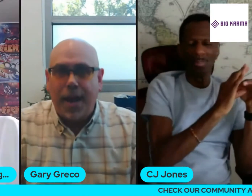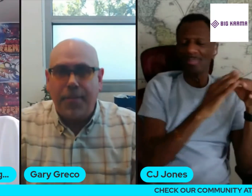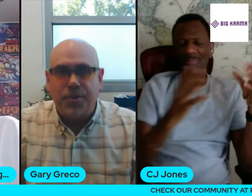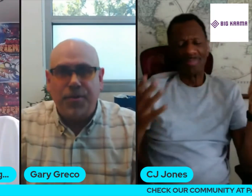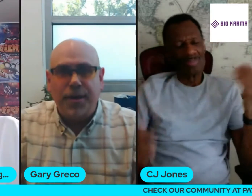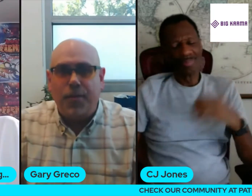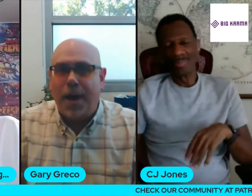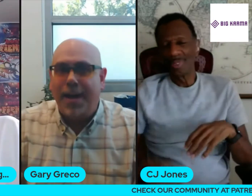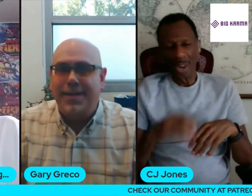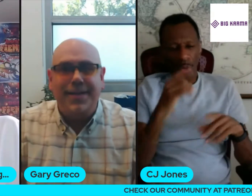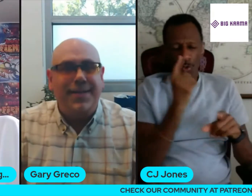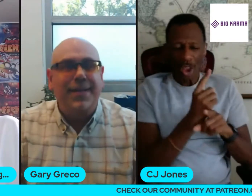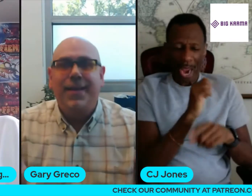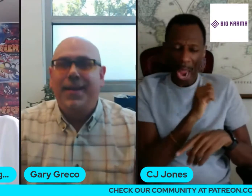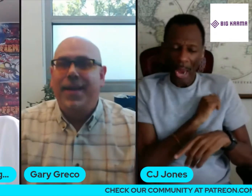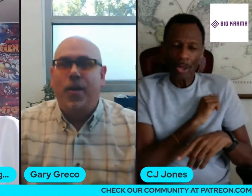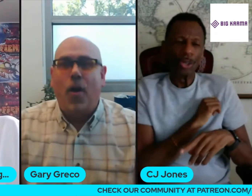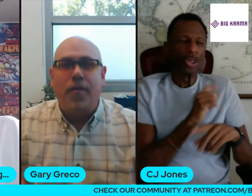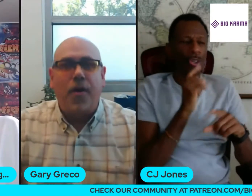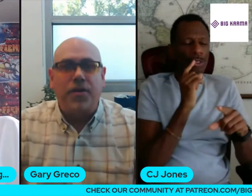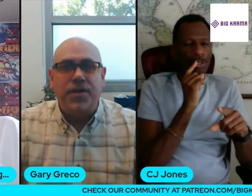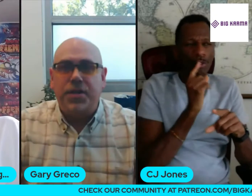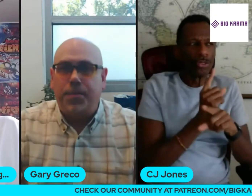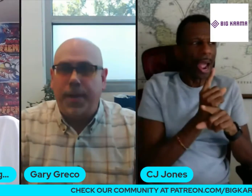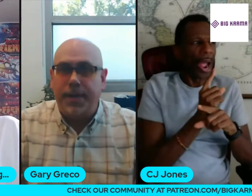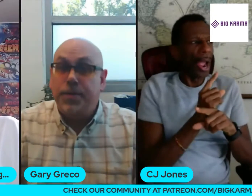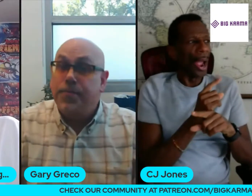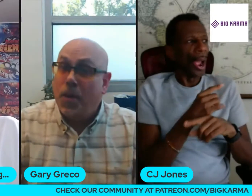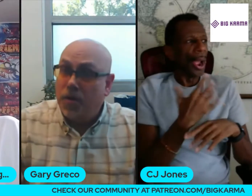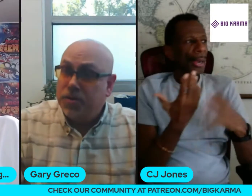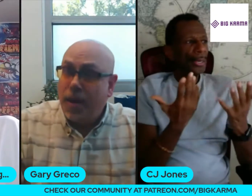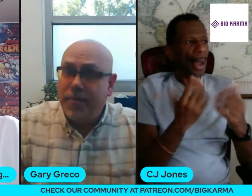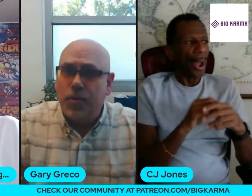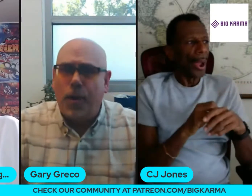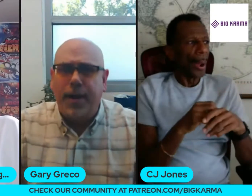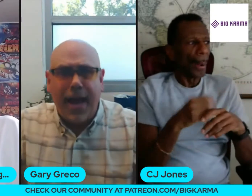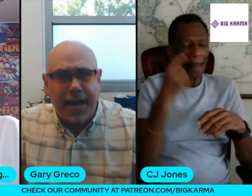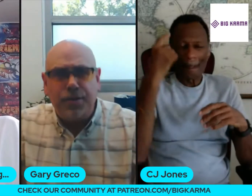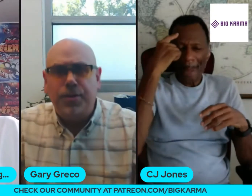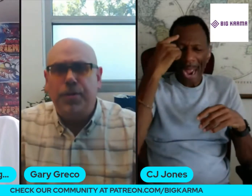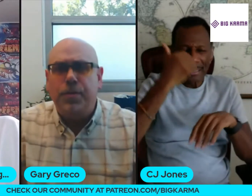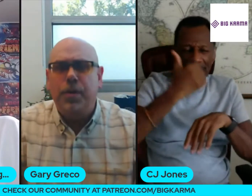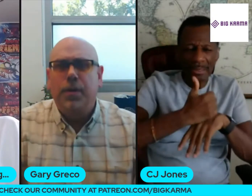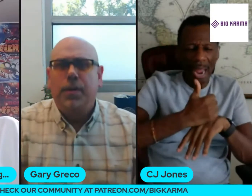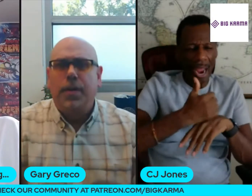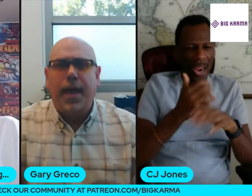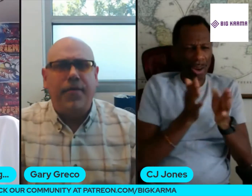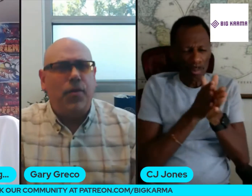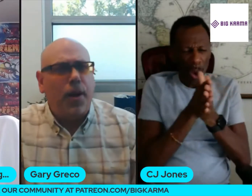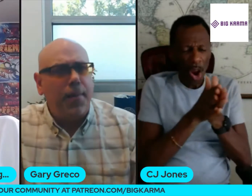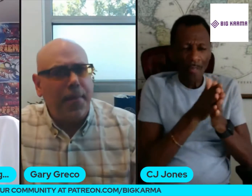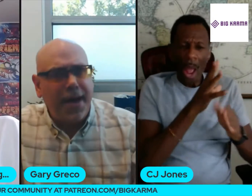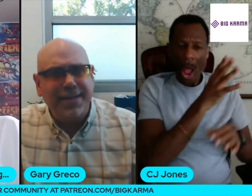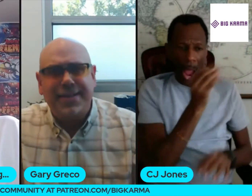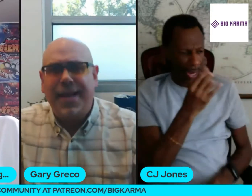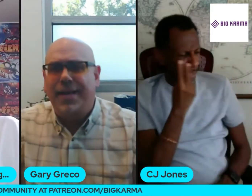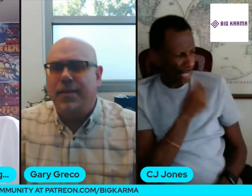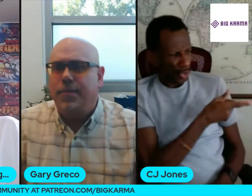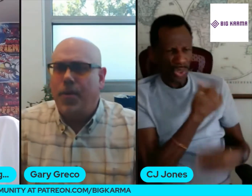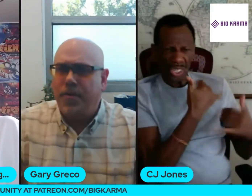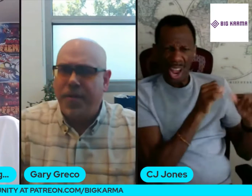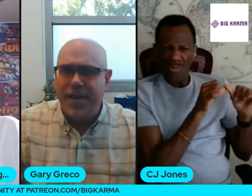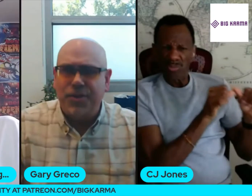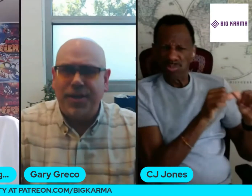Once that opportunity arises, it all falls into place. Also having the right attitude, having the right